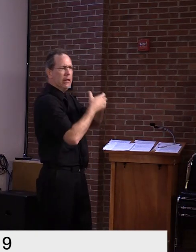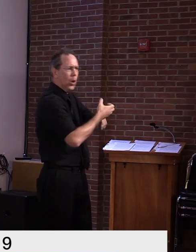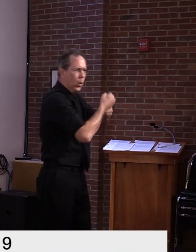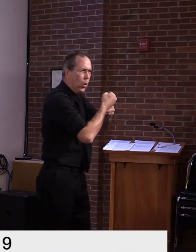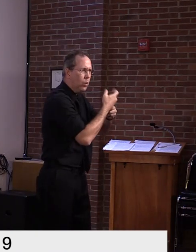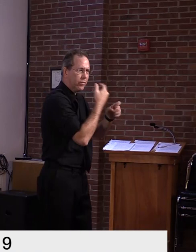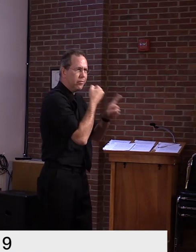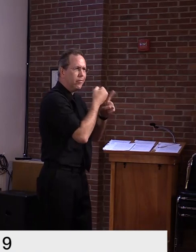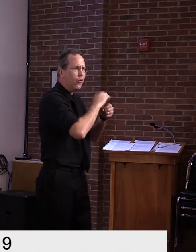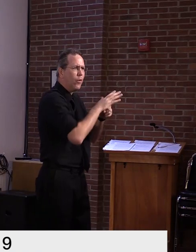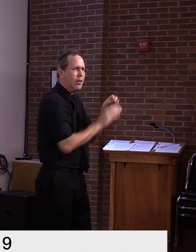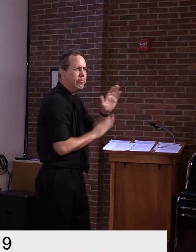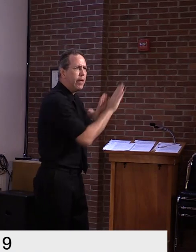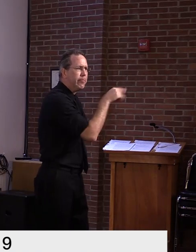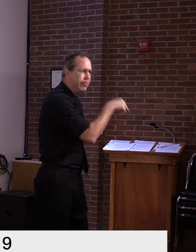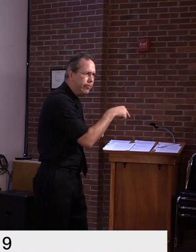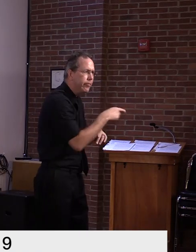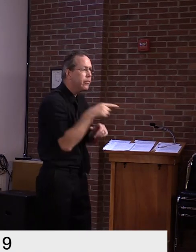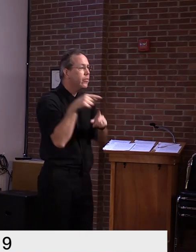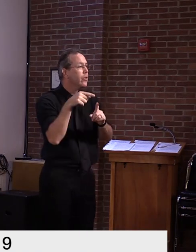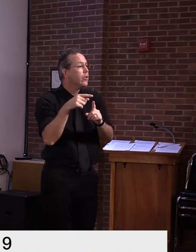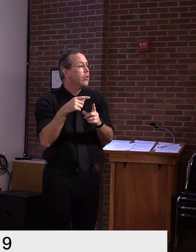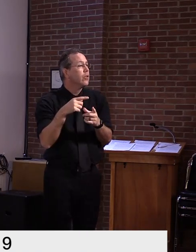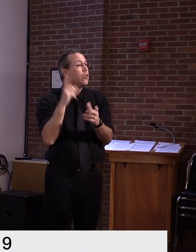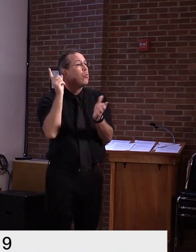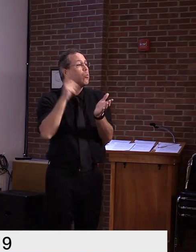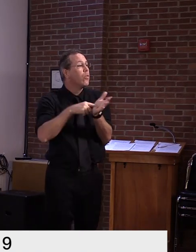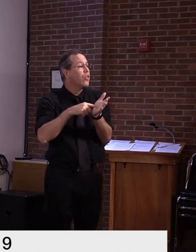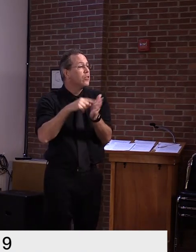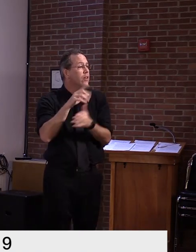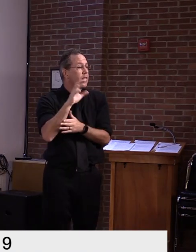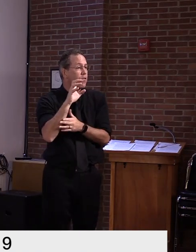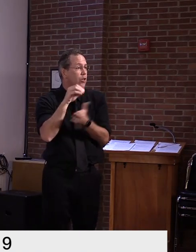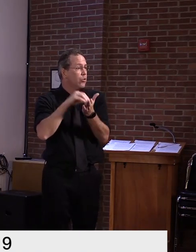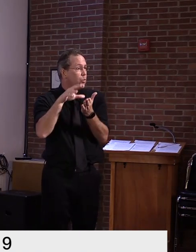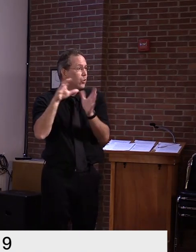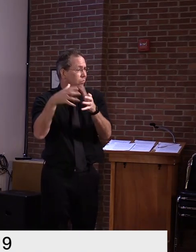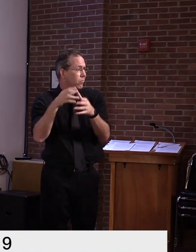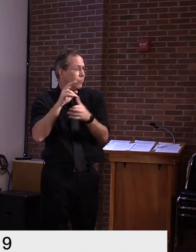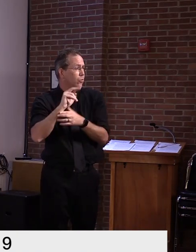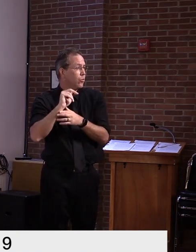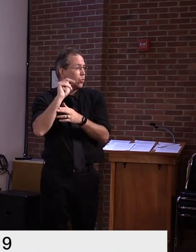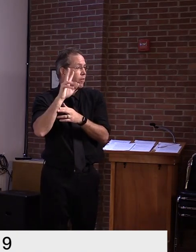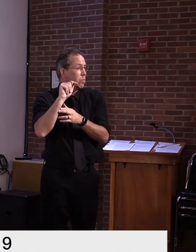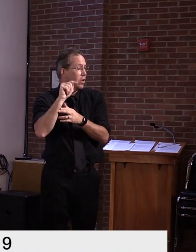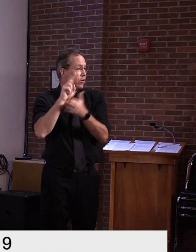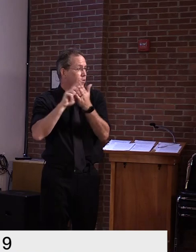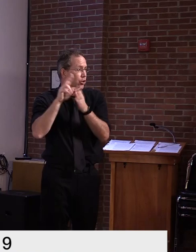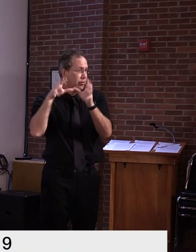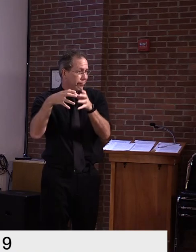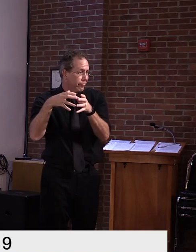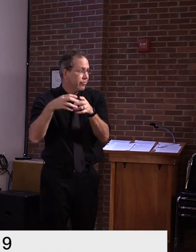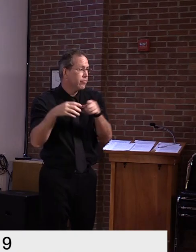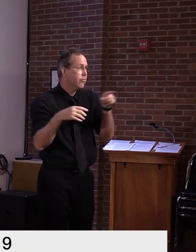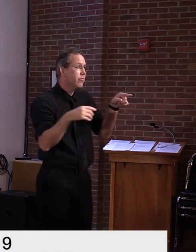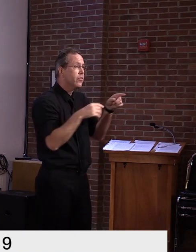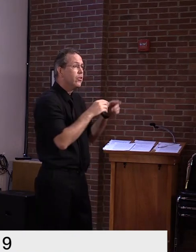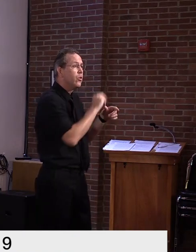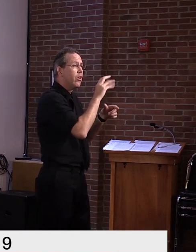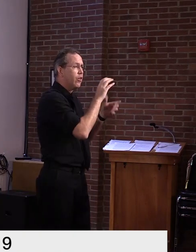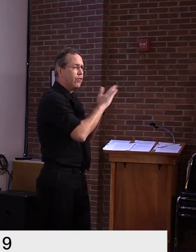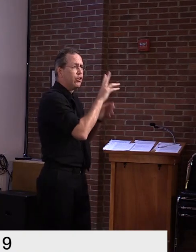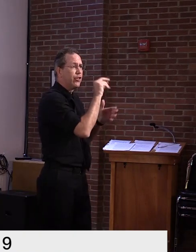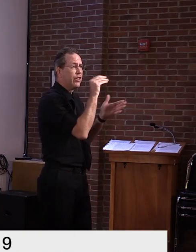1,500 students, while UNC has 30,000 students, so a much bigger challenge for them when they're trying to successfully reopen